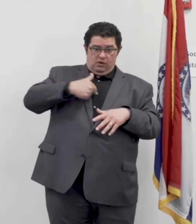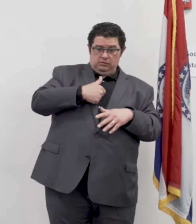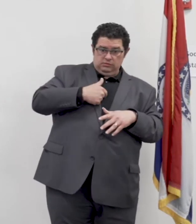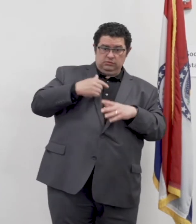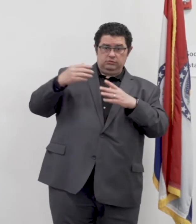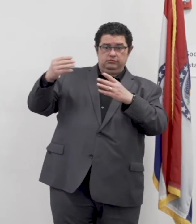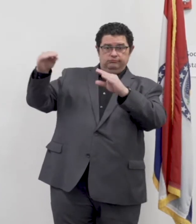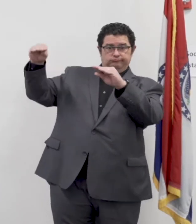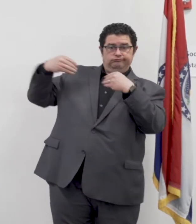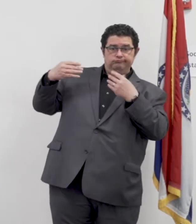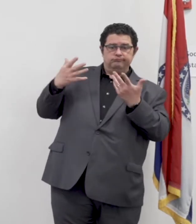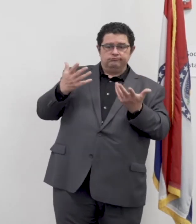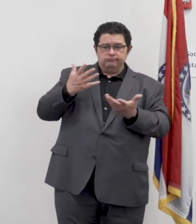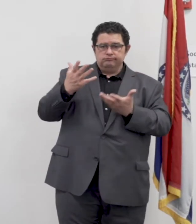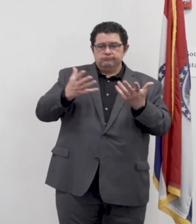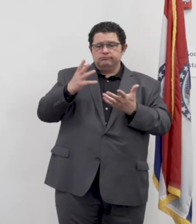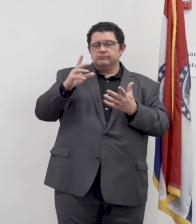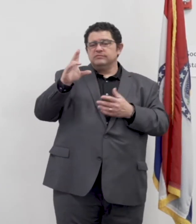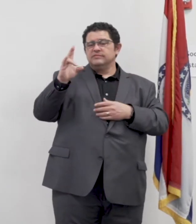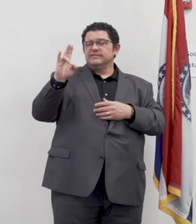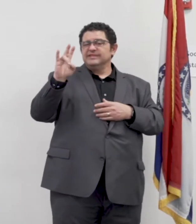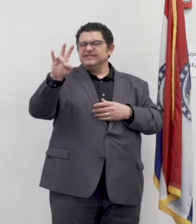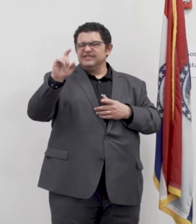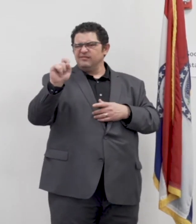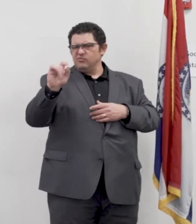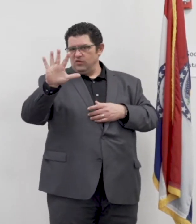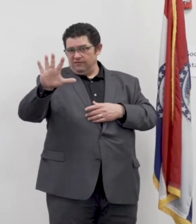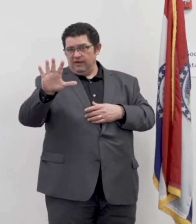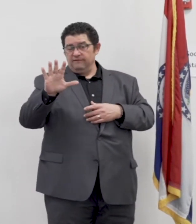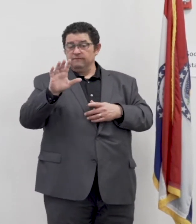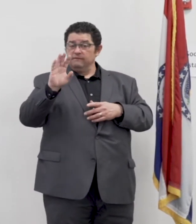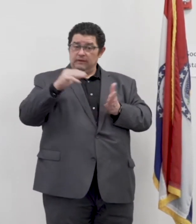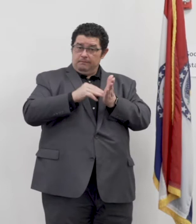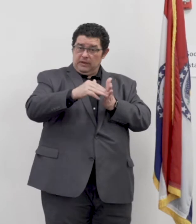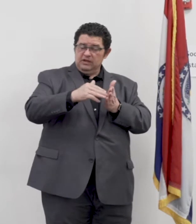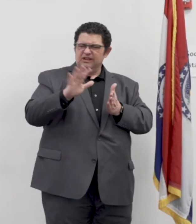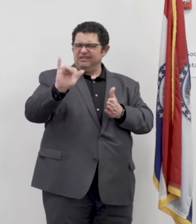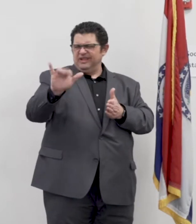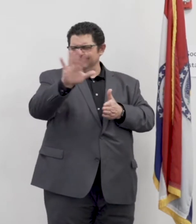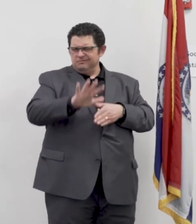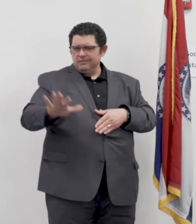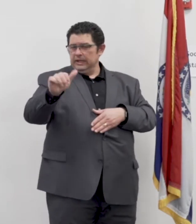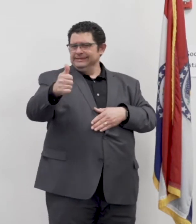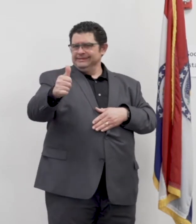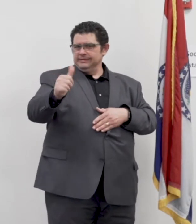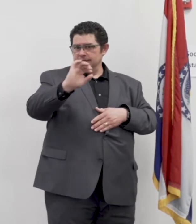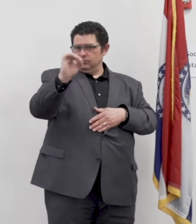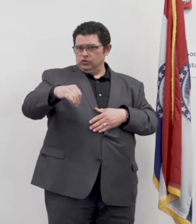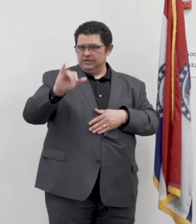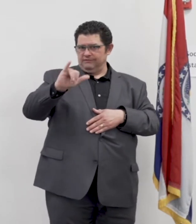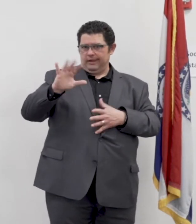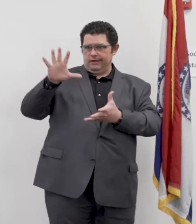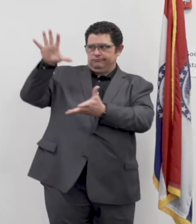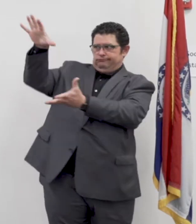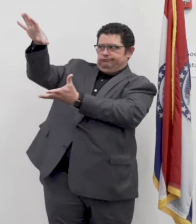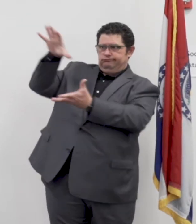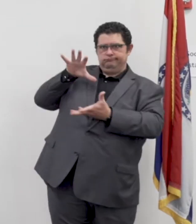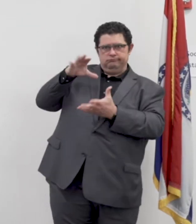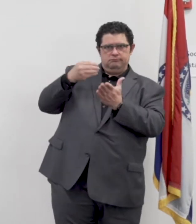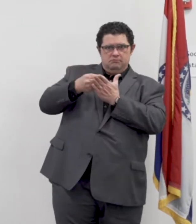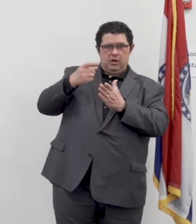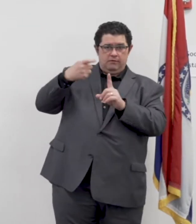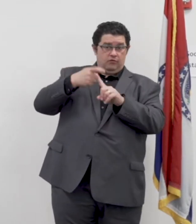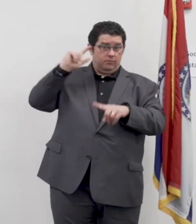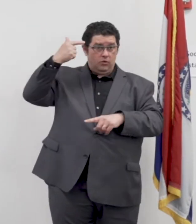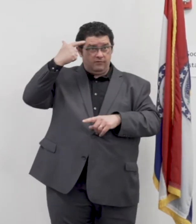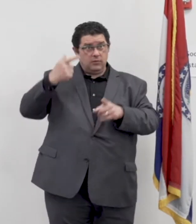is $17.5 million, is about 10% of the federal CARE grant award to St. Louis County. And a follow-up to